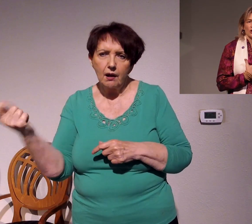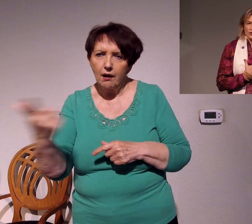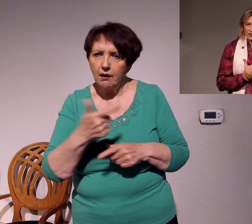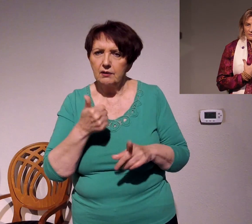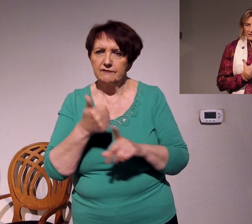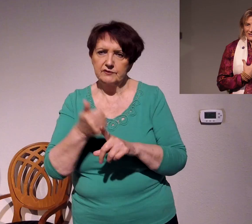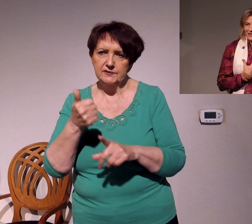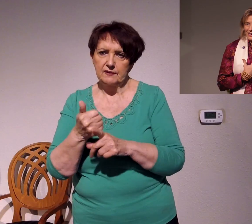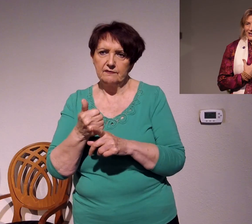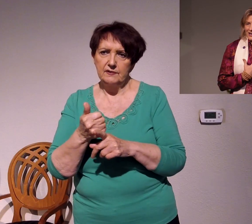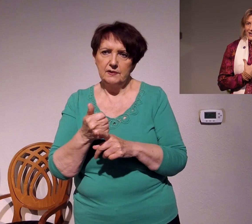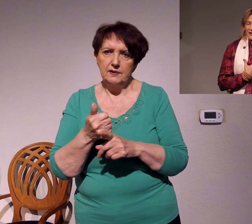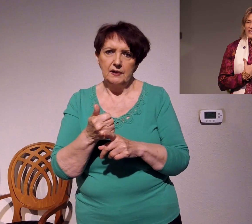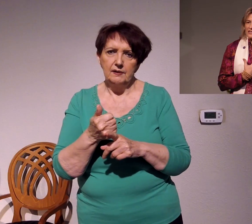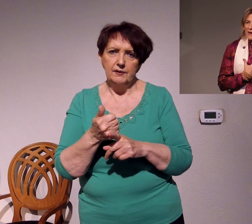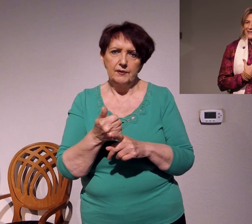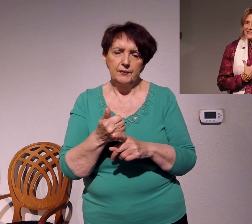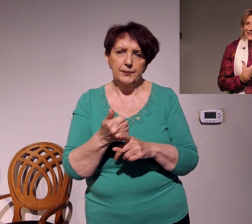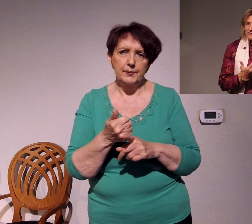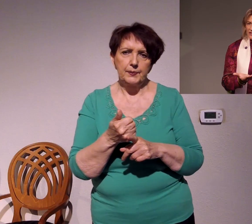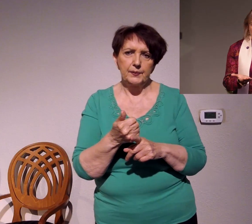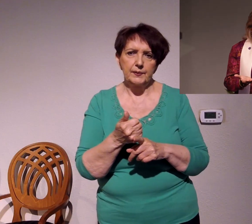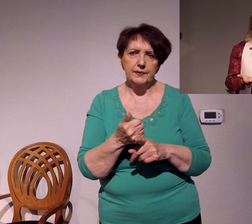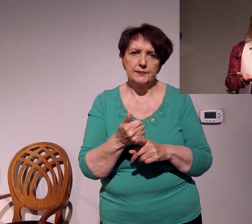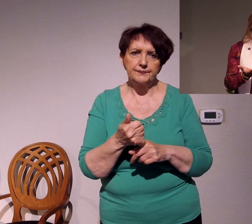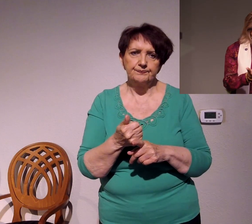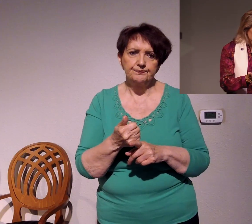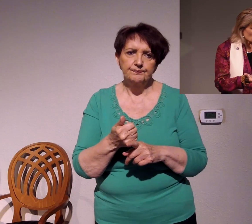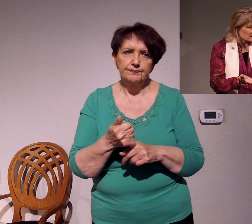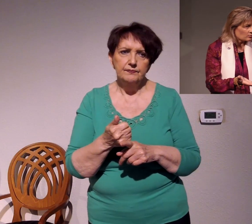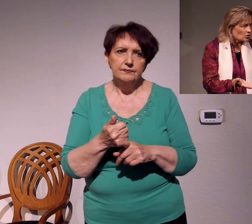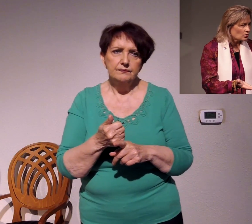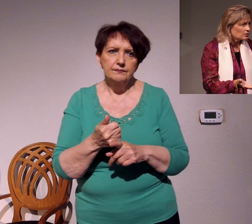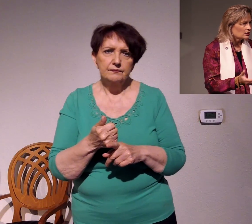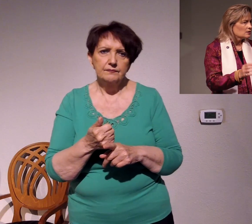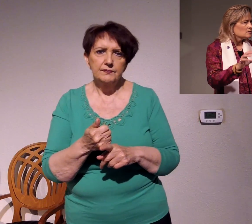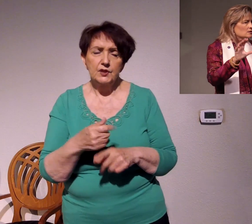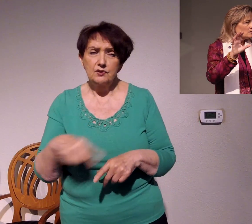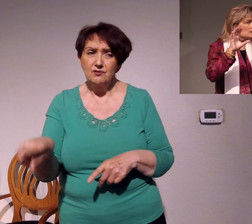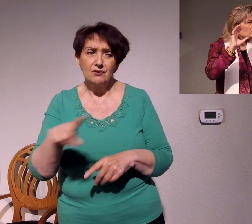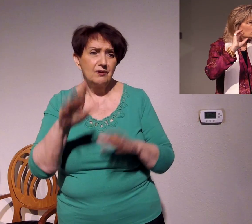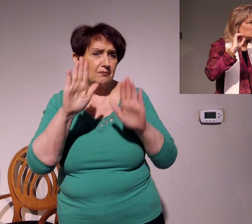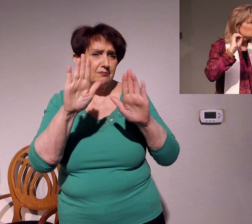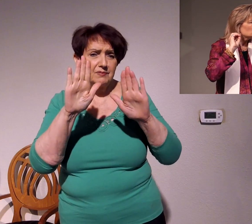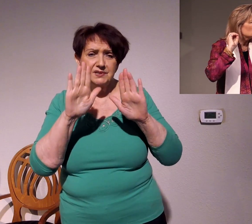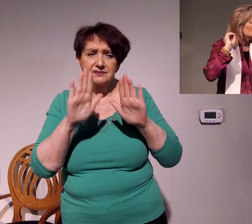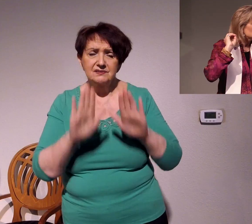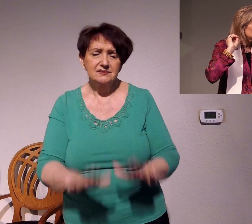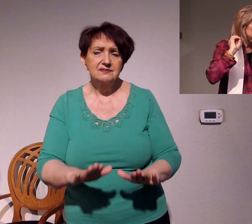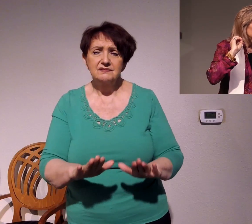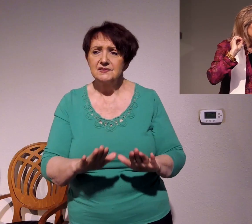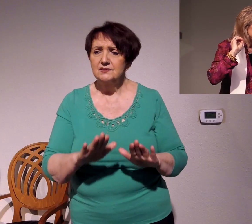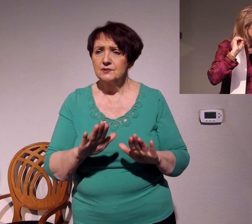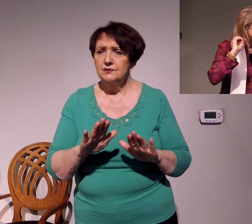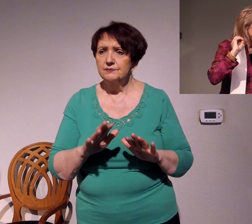become inclusive of this magnificent, incredible,